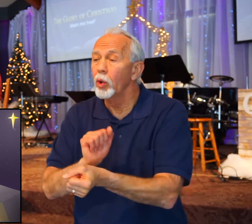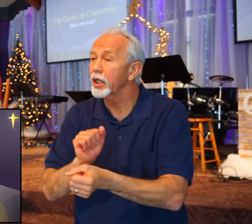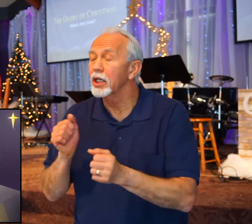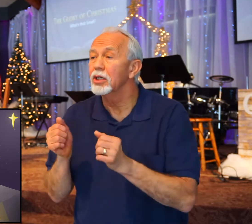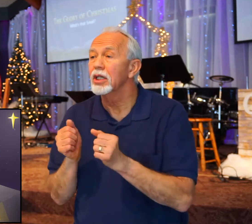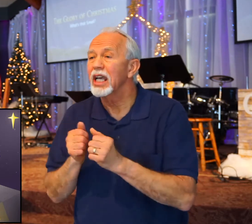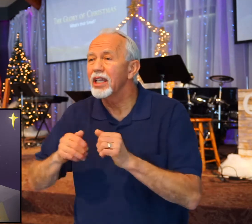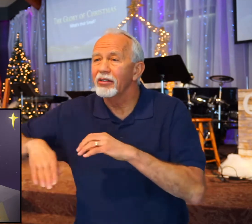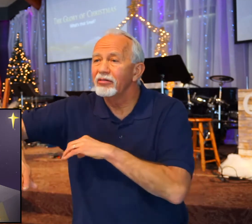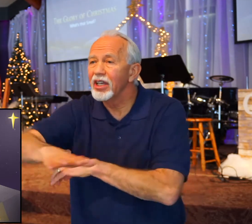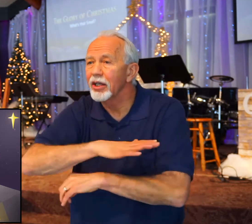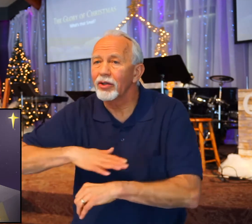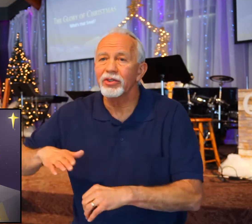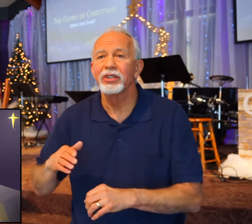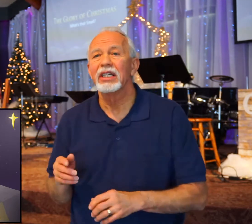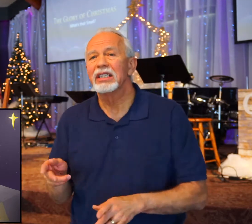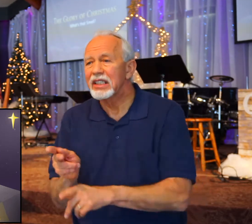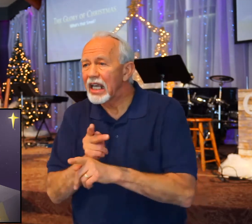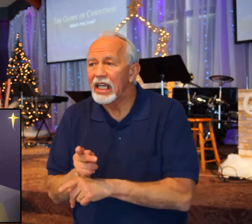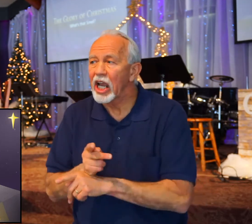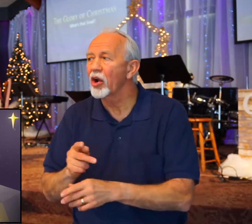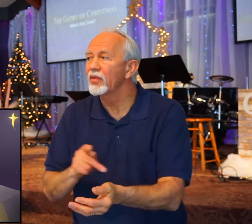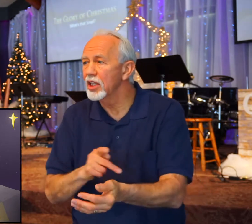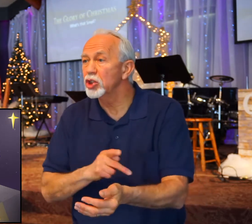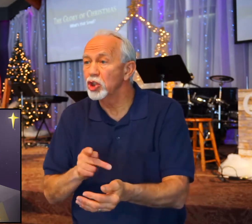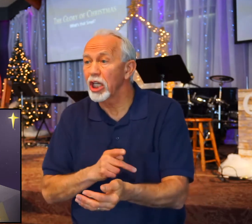the fields. They were tending the sheep.